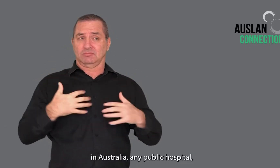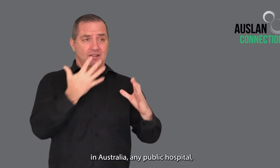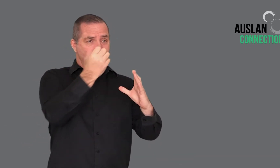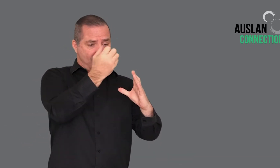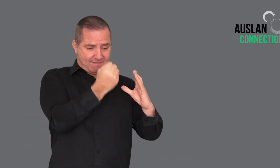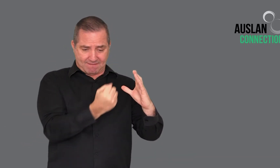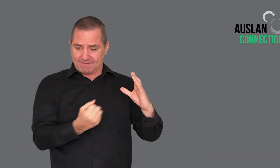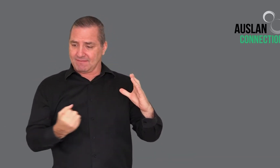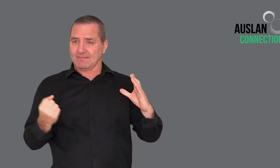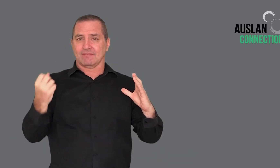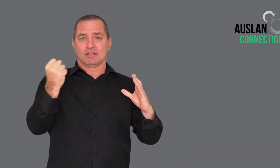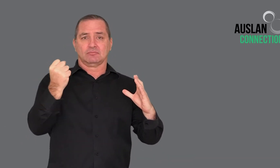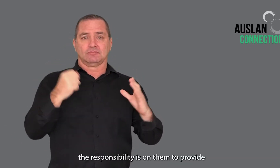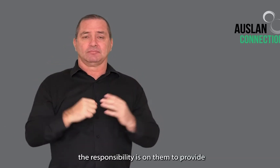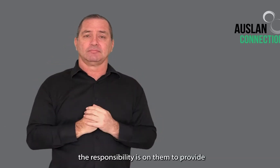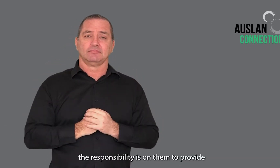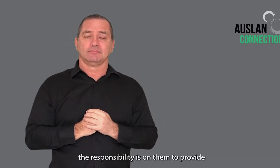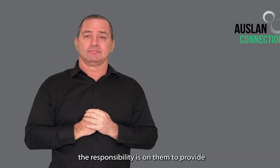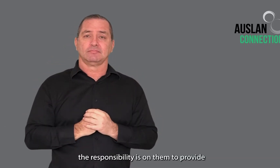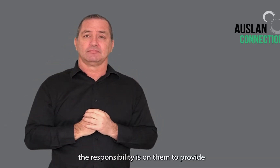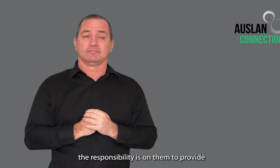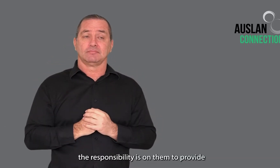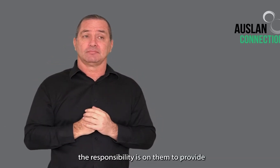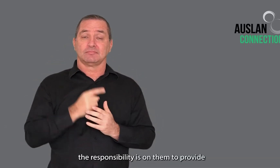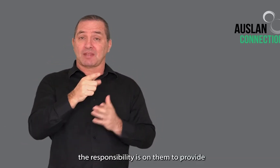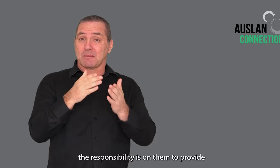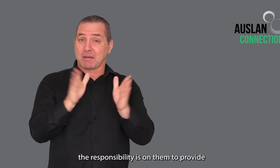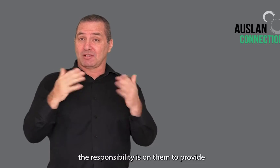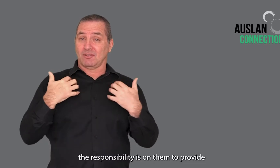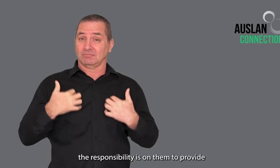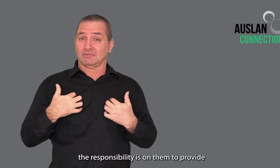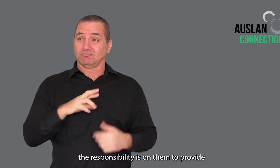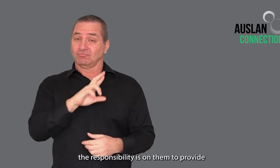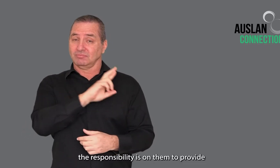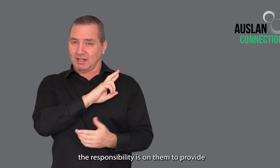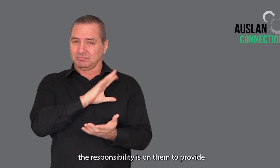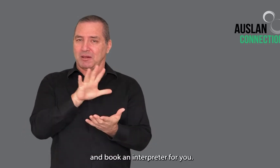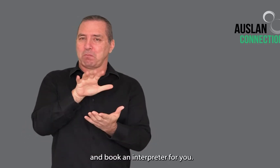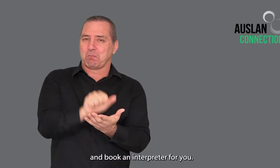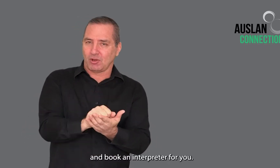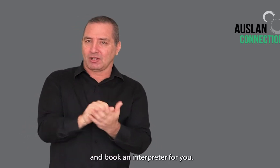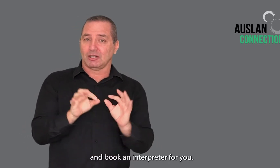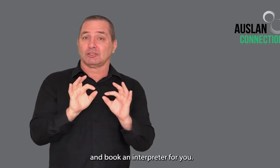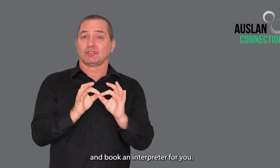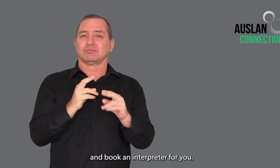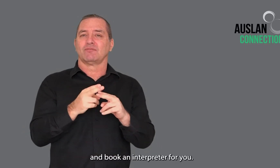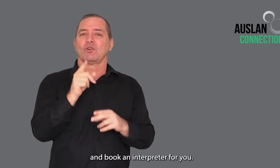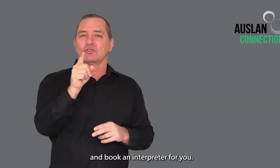hospital, the onus is on them to provide and book an interpreter for you.